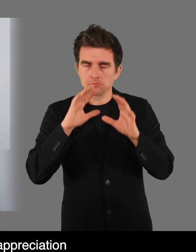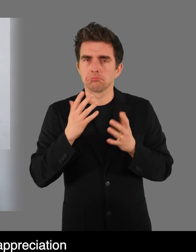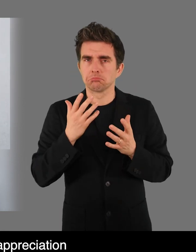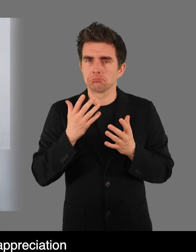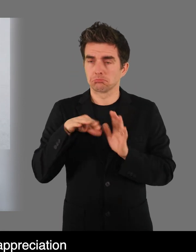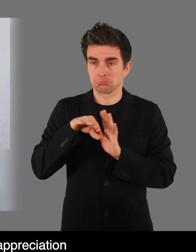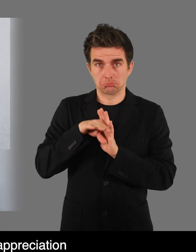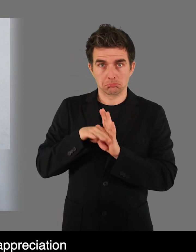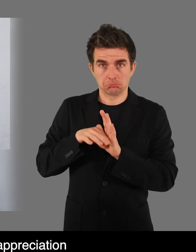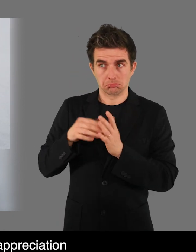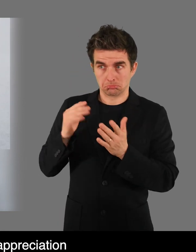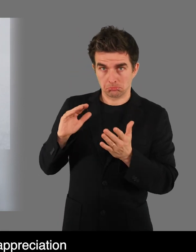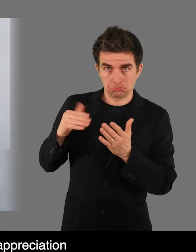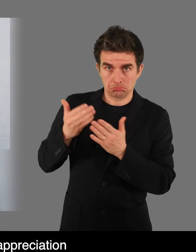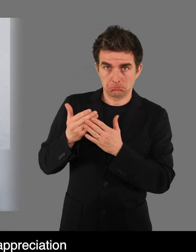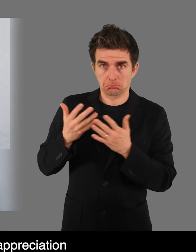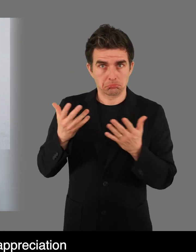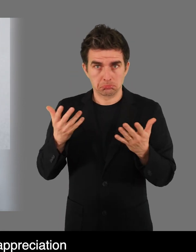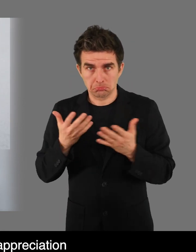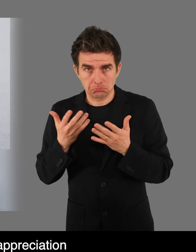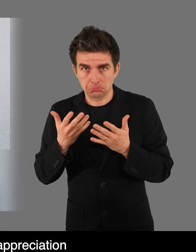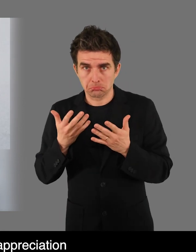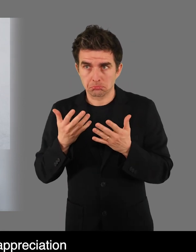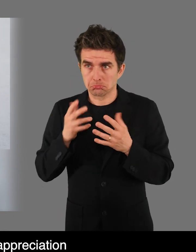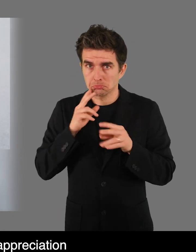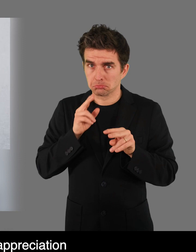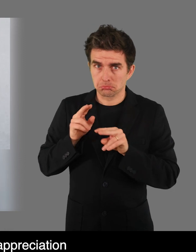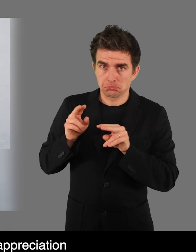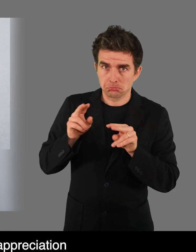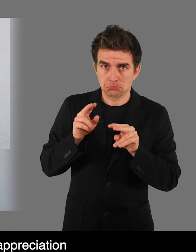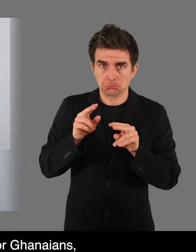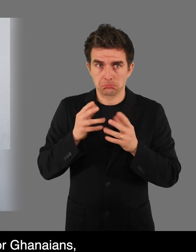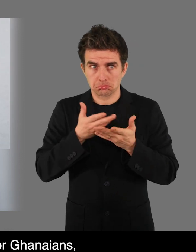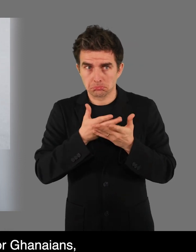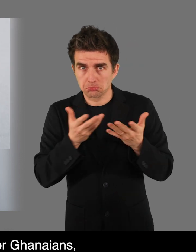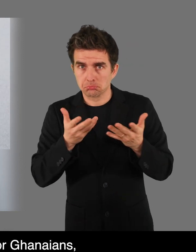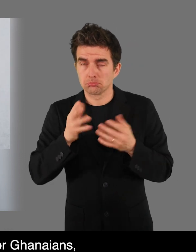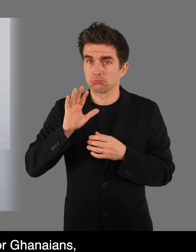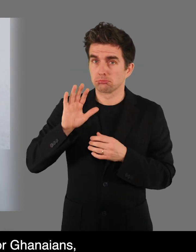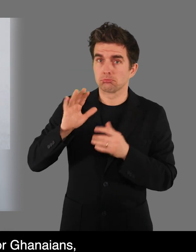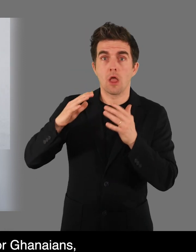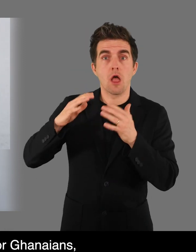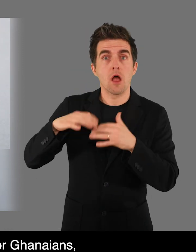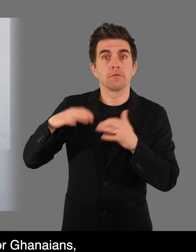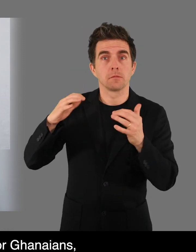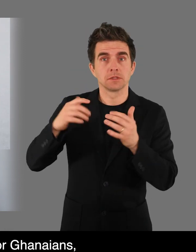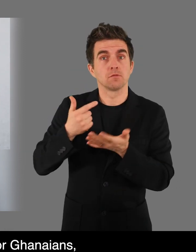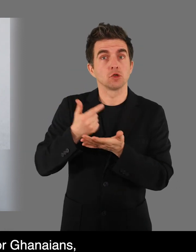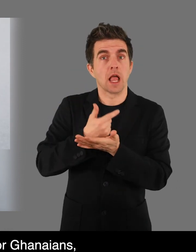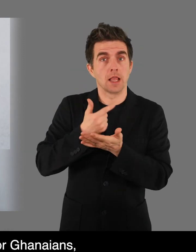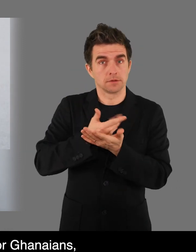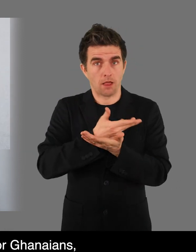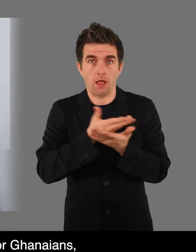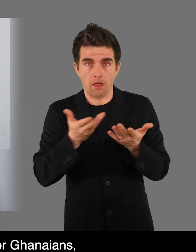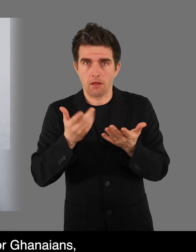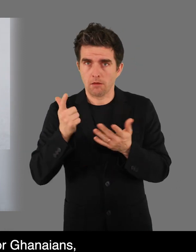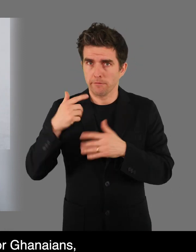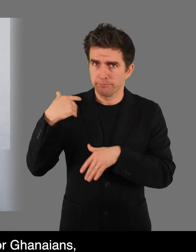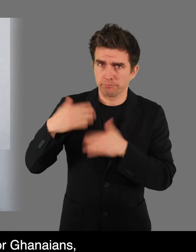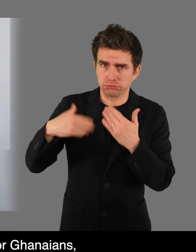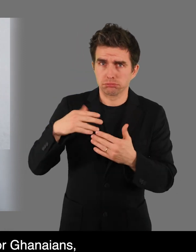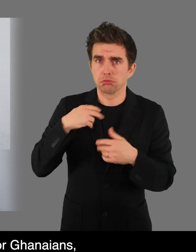of existing policies that are being implemented by government for